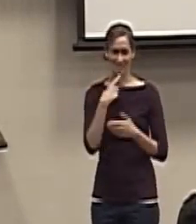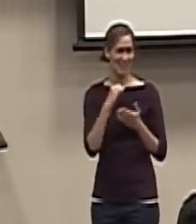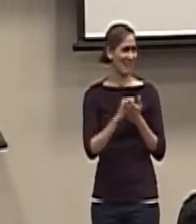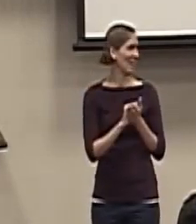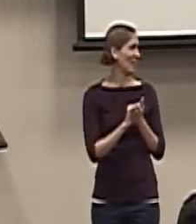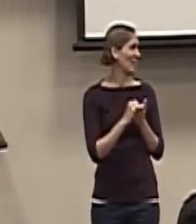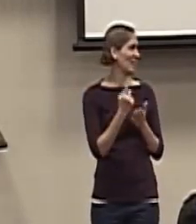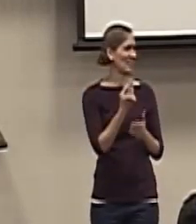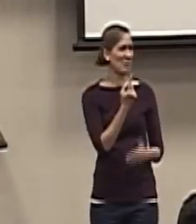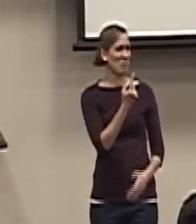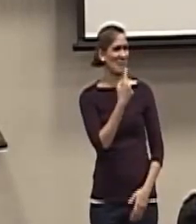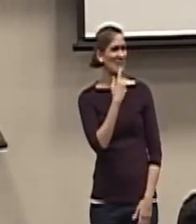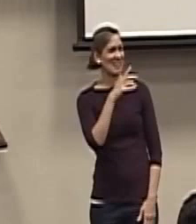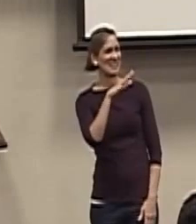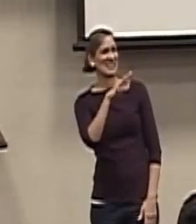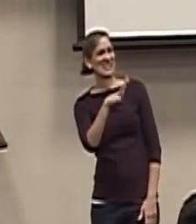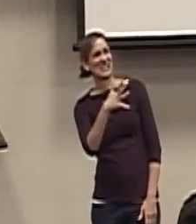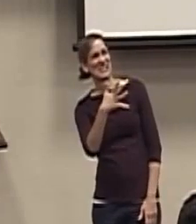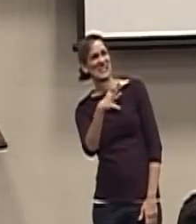this.